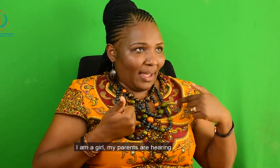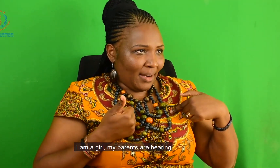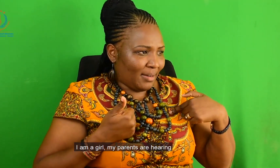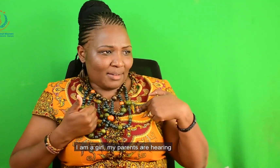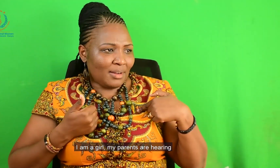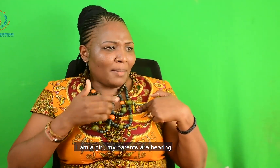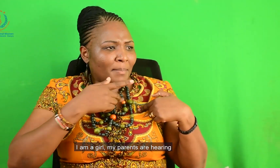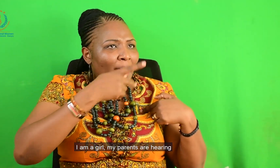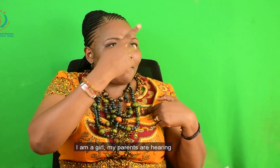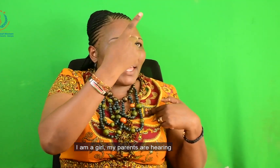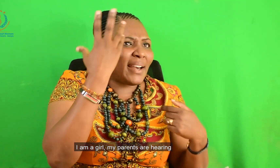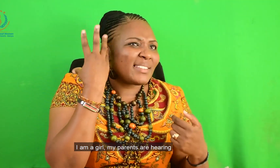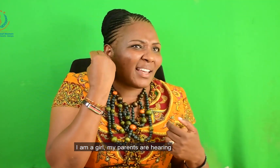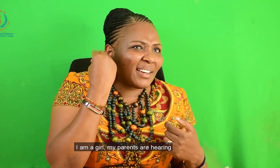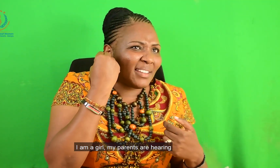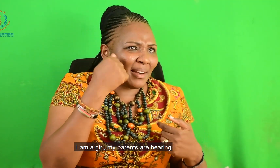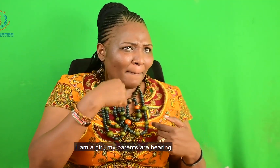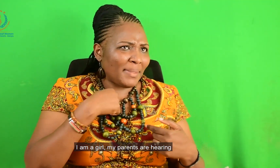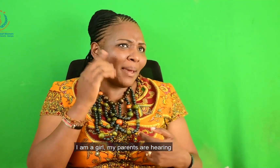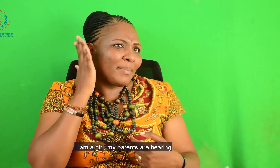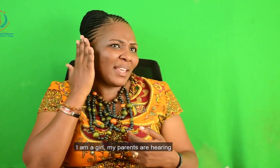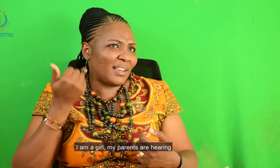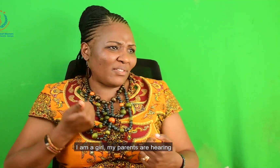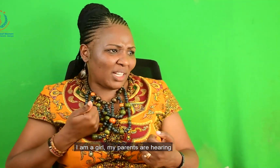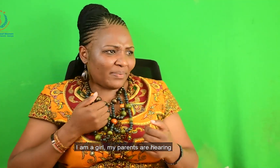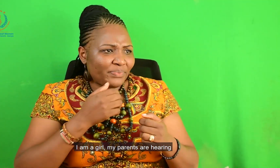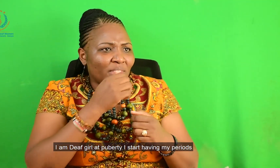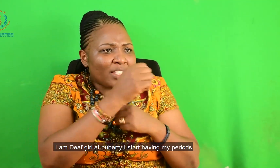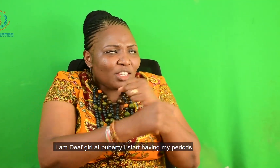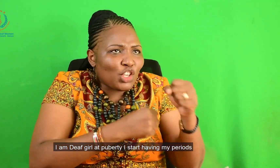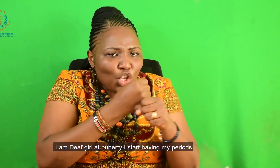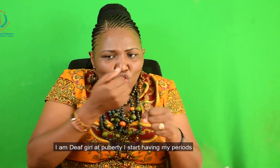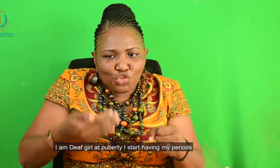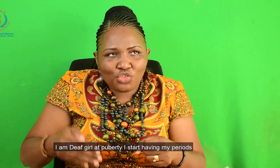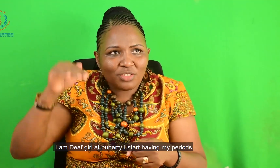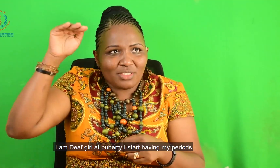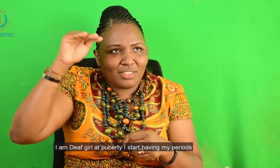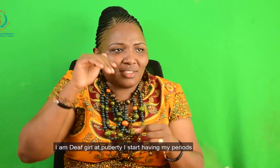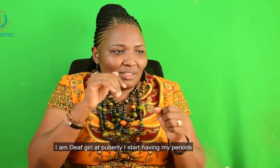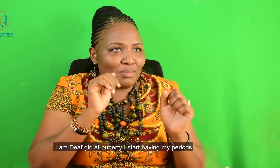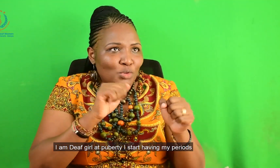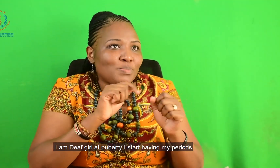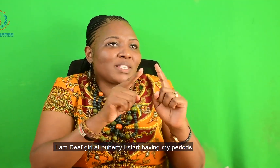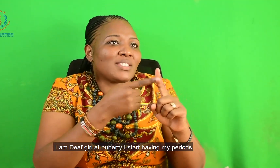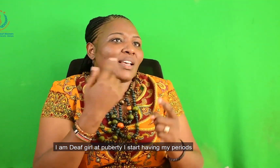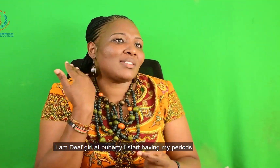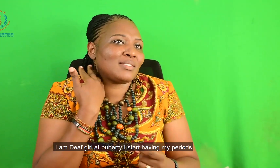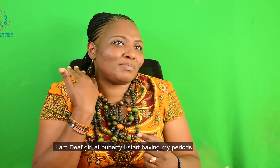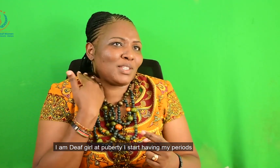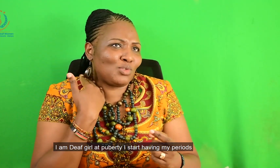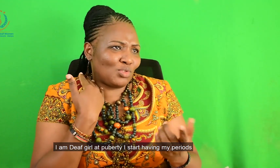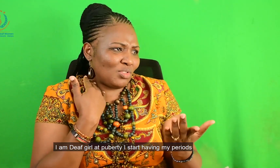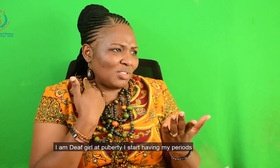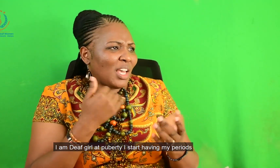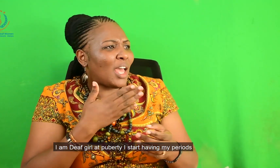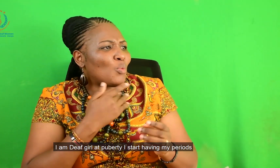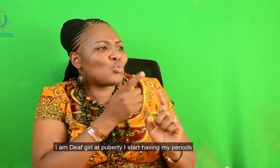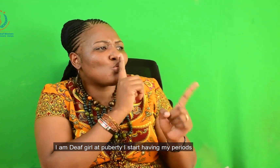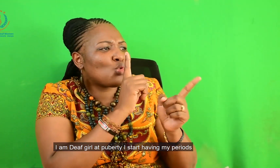I'm a girl, my parents are hearing. I'm a deaf girl. So at puberty, I start having my